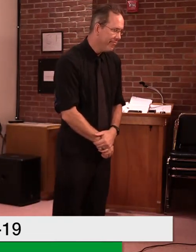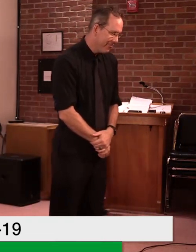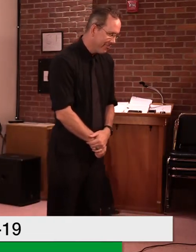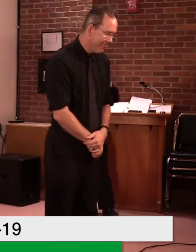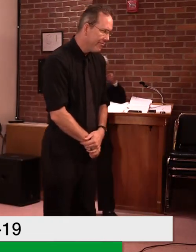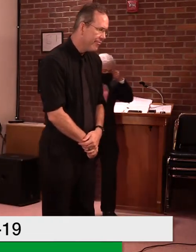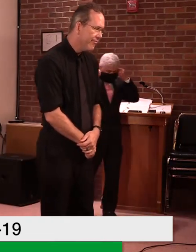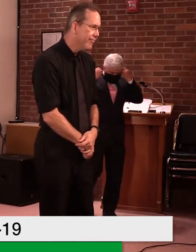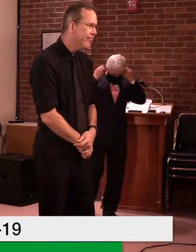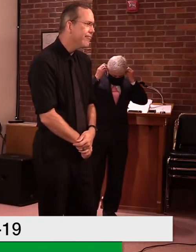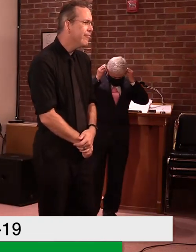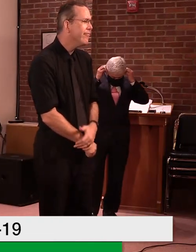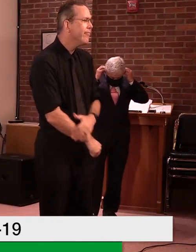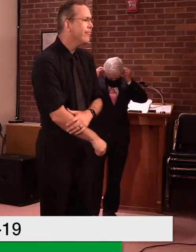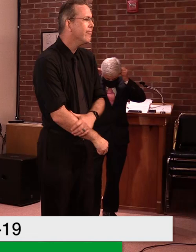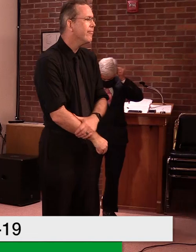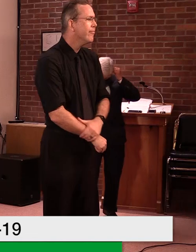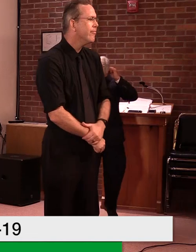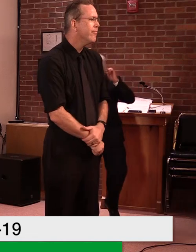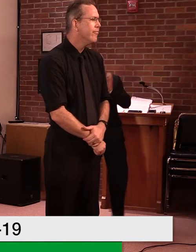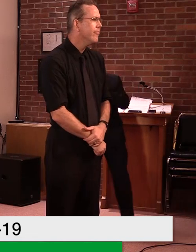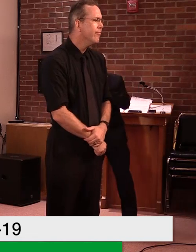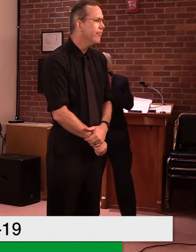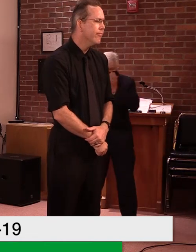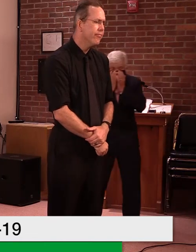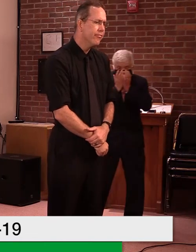Hi, Governor. I just wanted to know